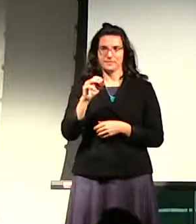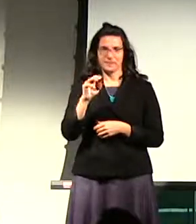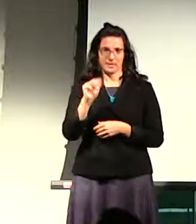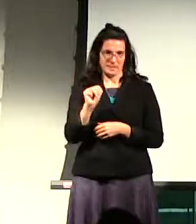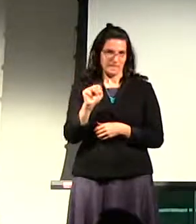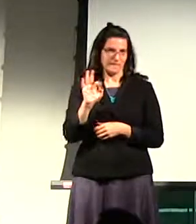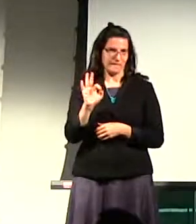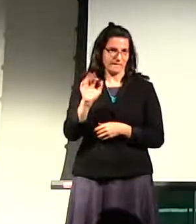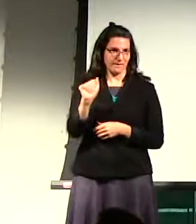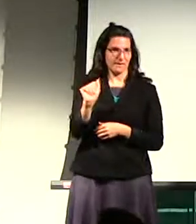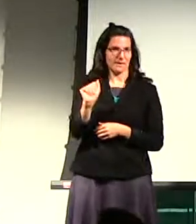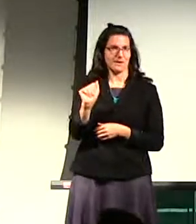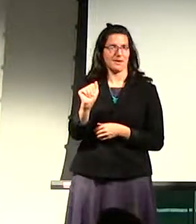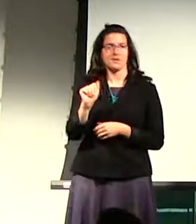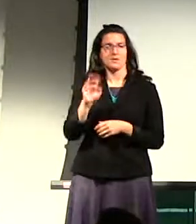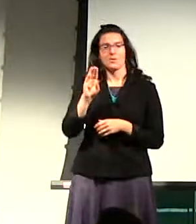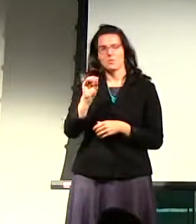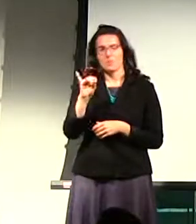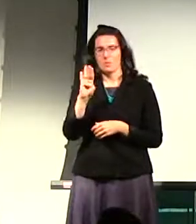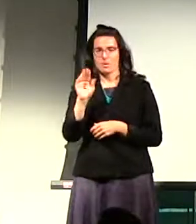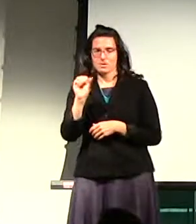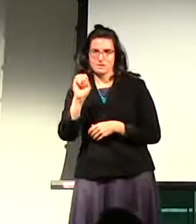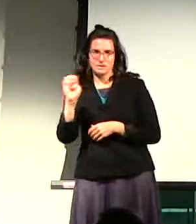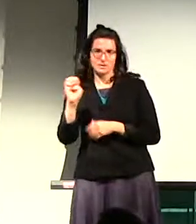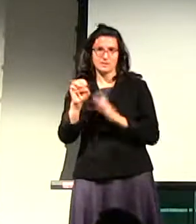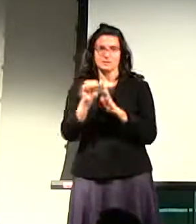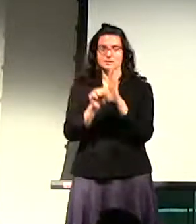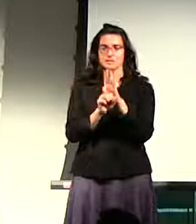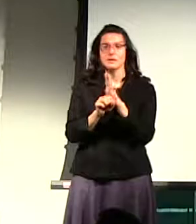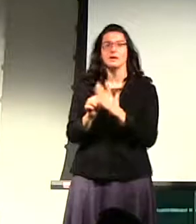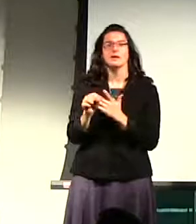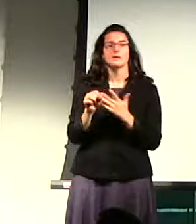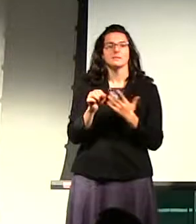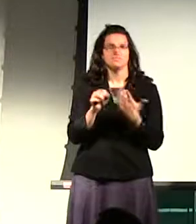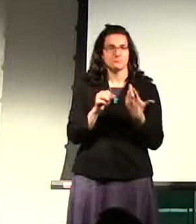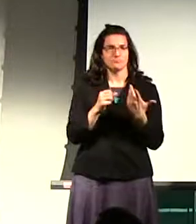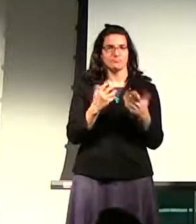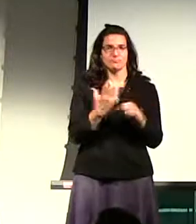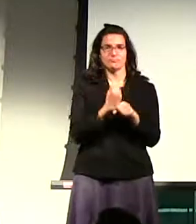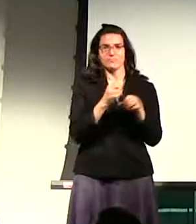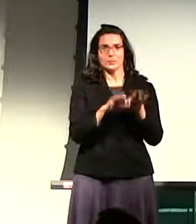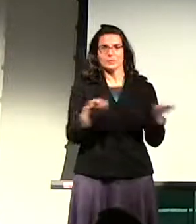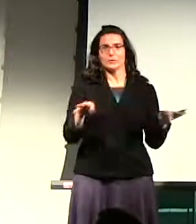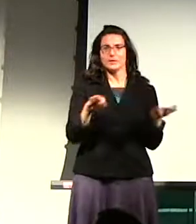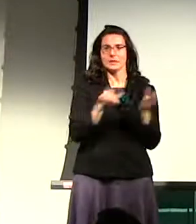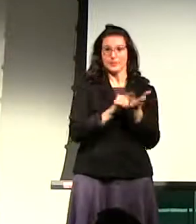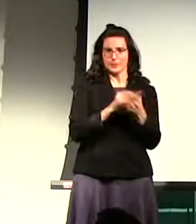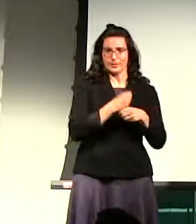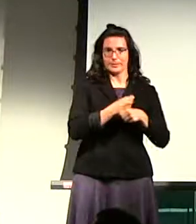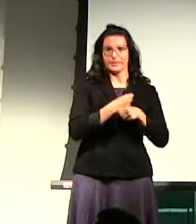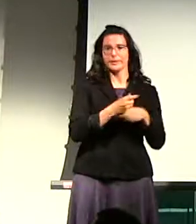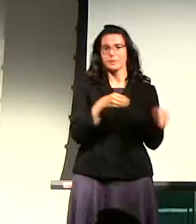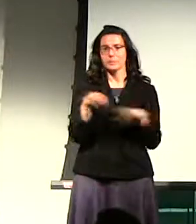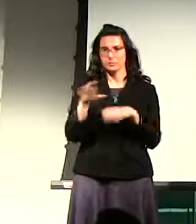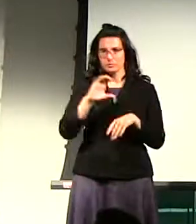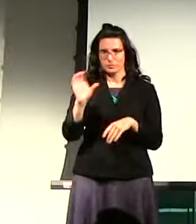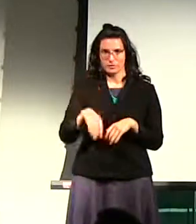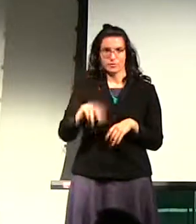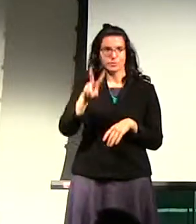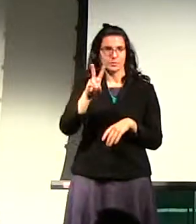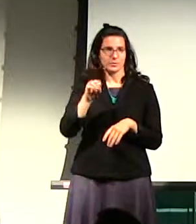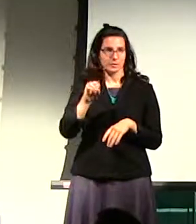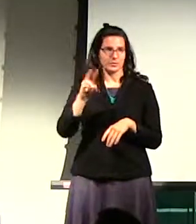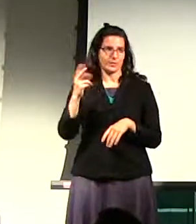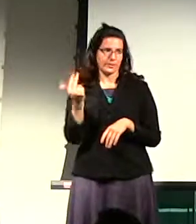department. He moved to Chicago in 2013. He's had solo exhibitions at the School of the Art Institute